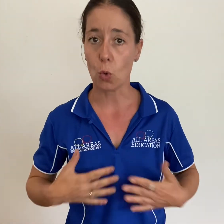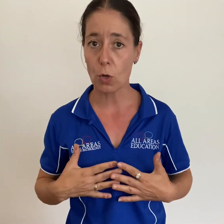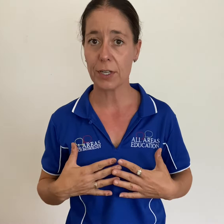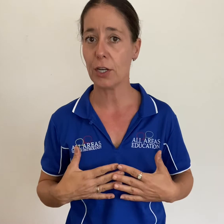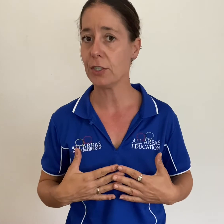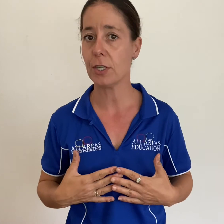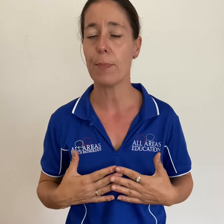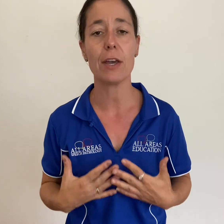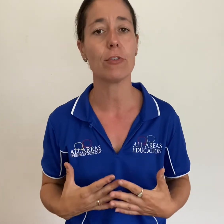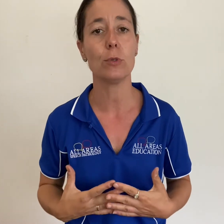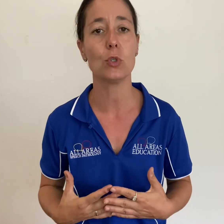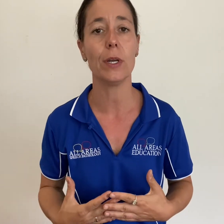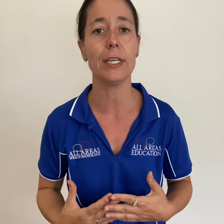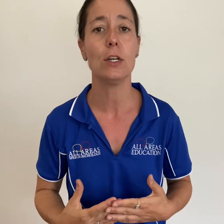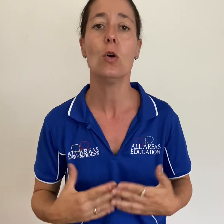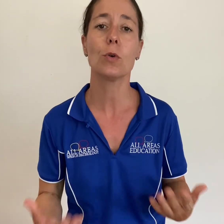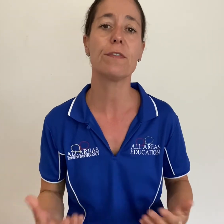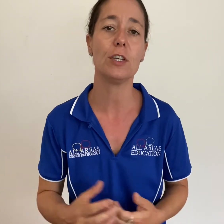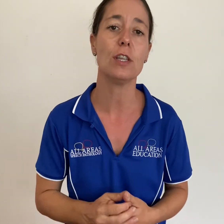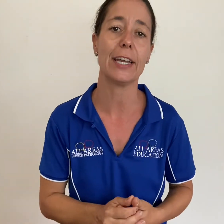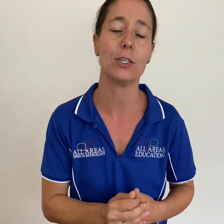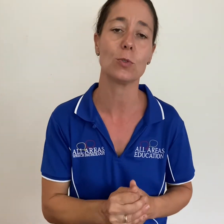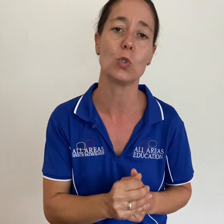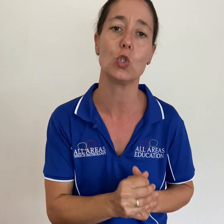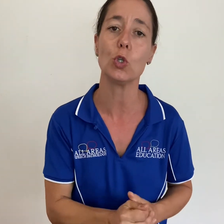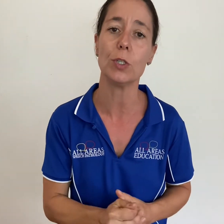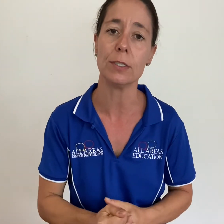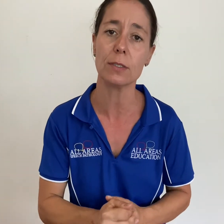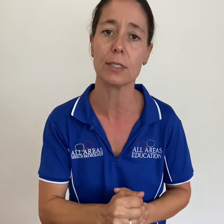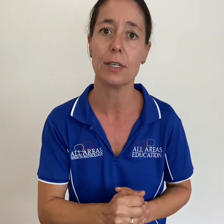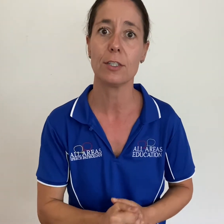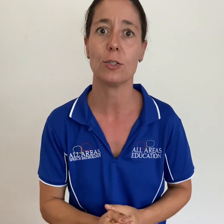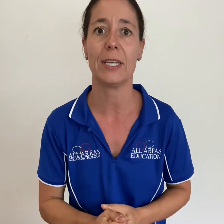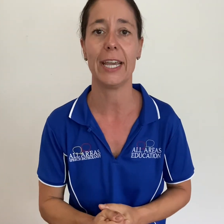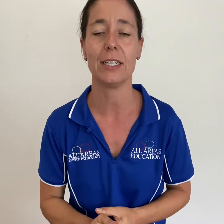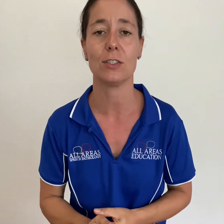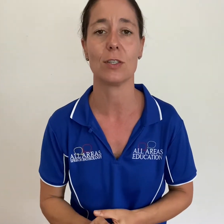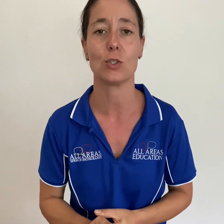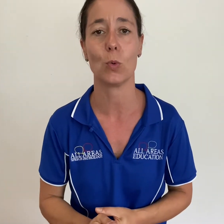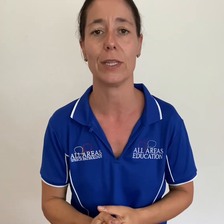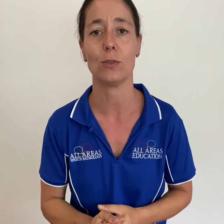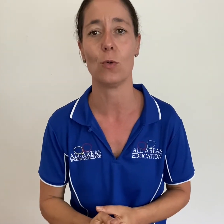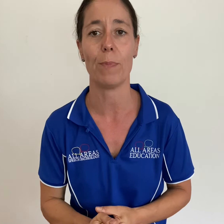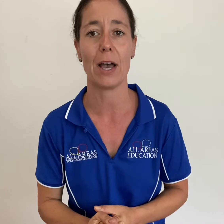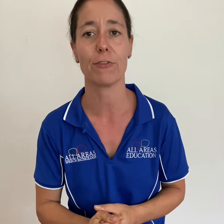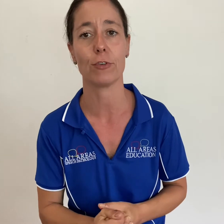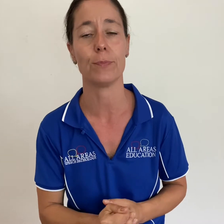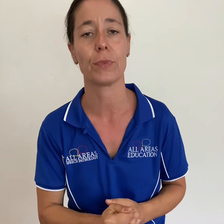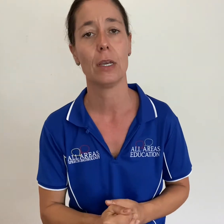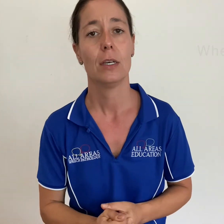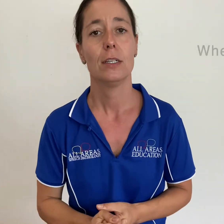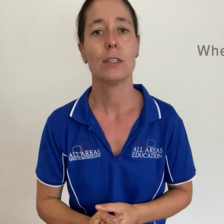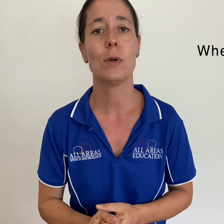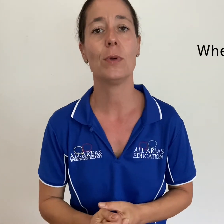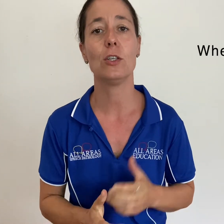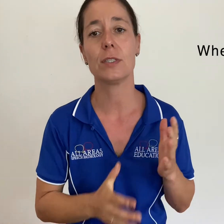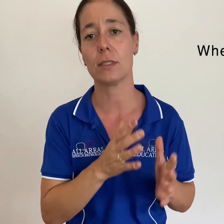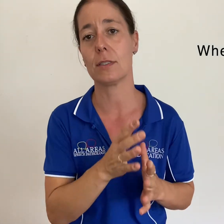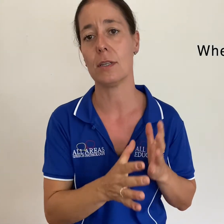going to go to the bathroom or toilet, or if you'd like your students to be heading to the toilet or bathroom. So when we use the